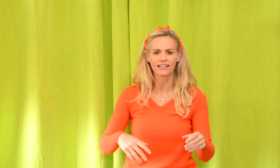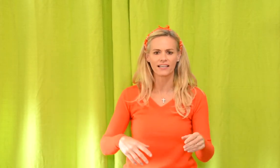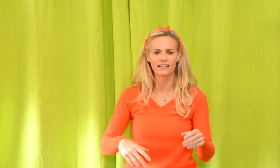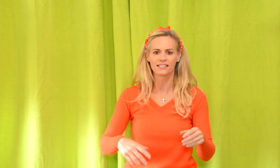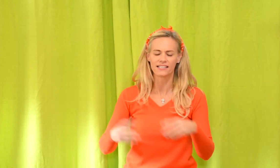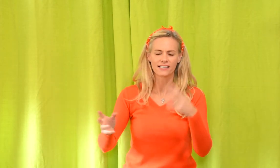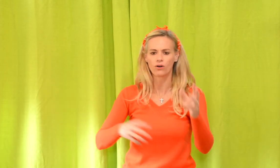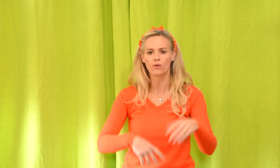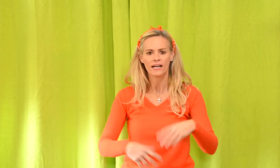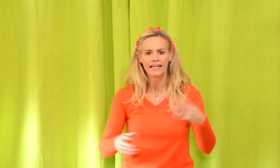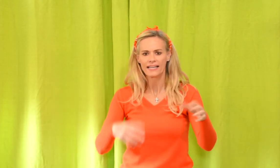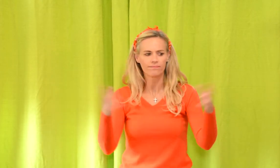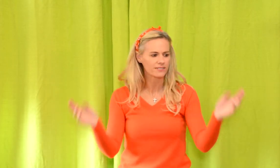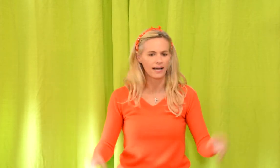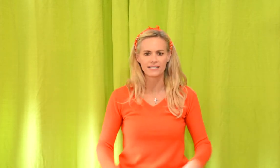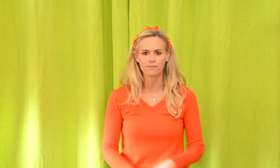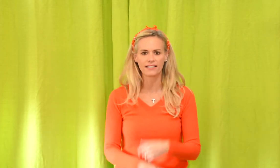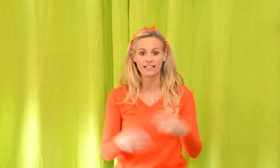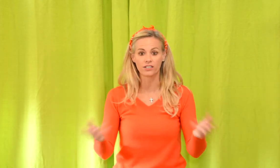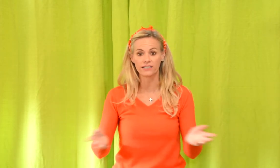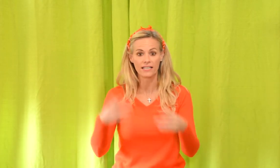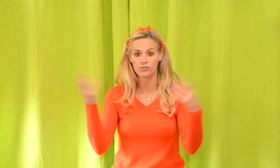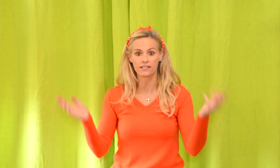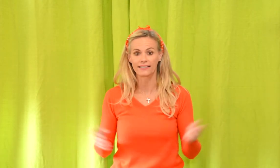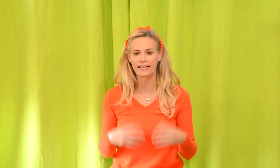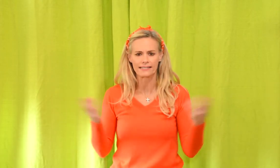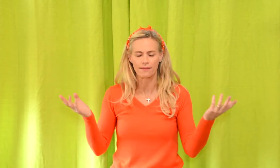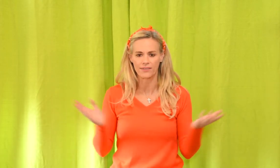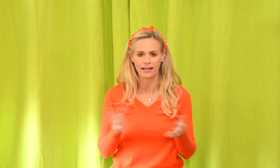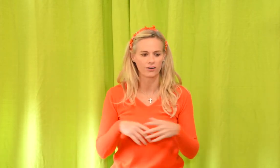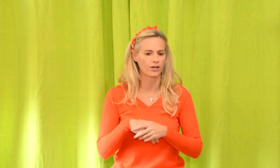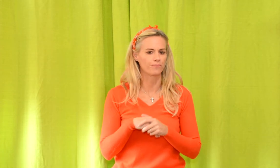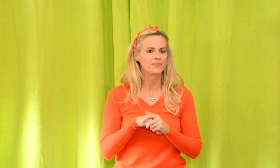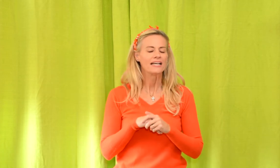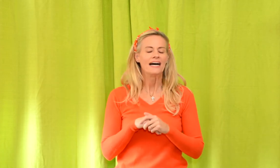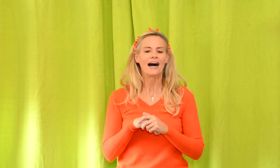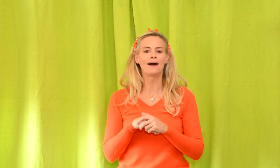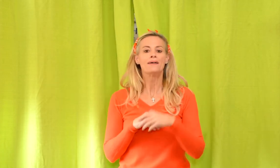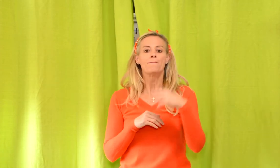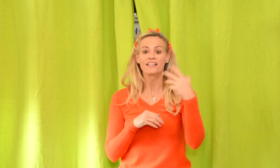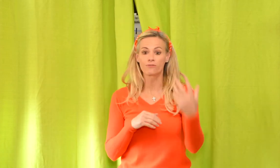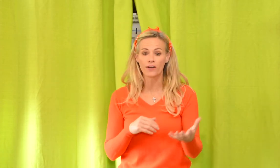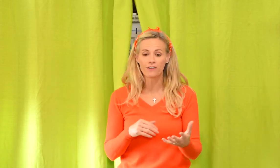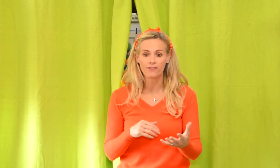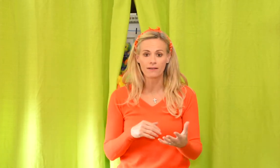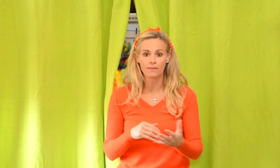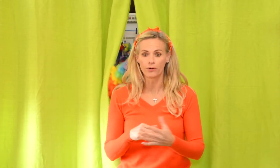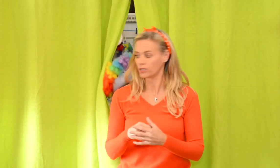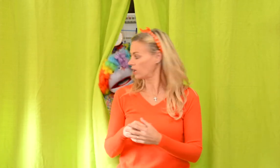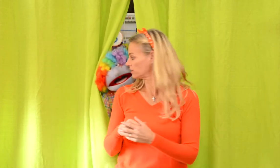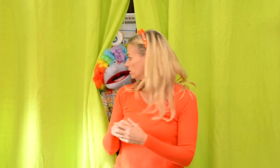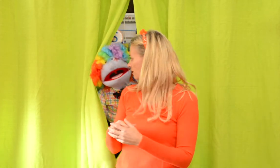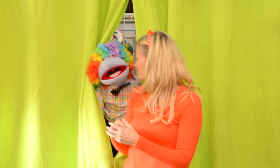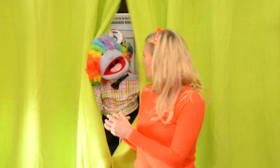kids. And he said, oh, he signed to me that he couldn't. He was getting something. I don't know. But it's a very fun book called